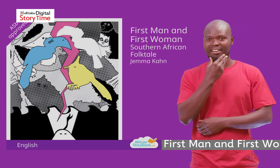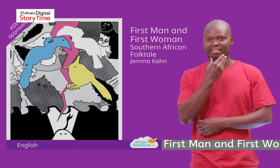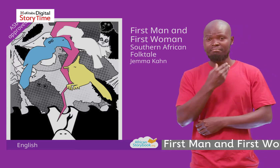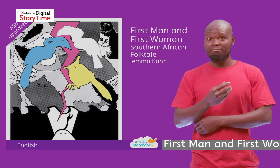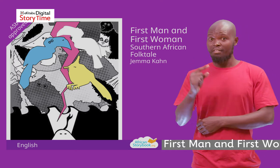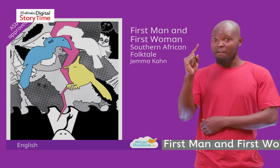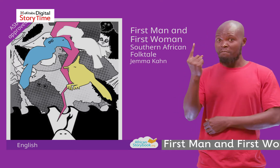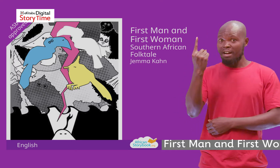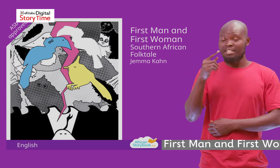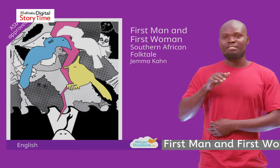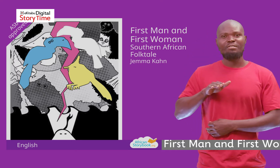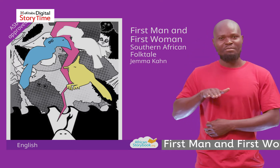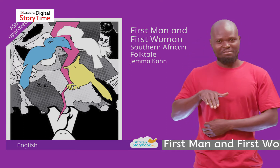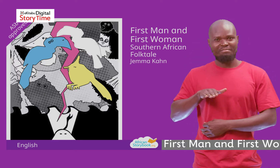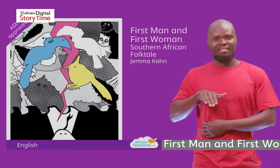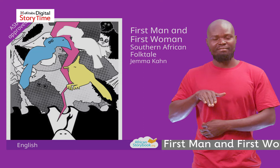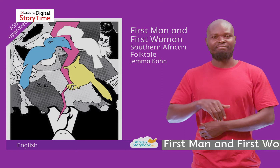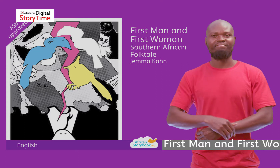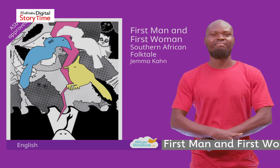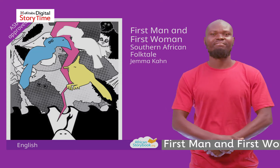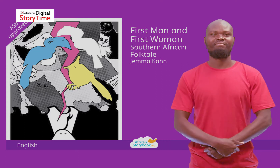First man and first woman.